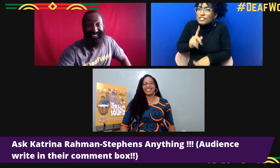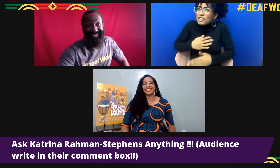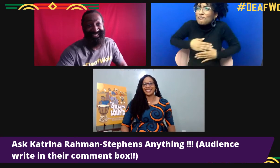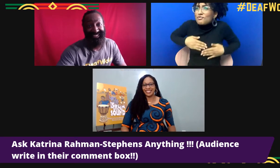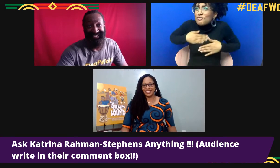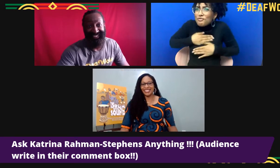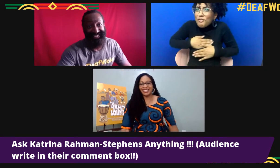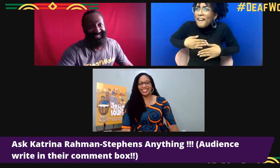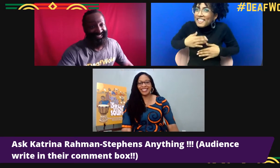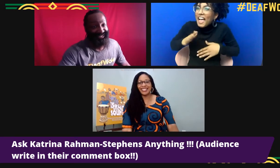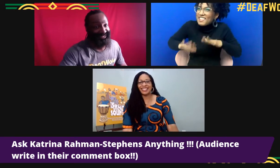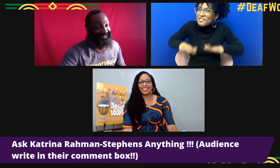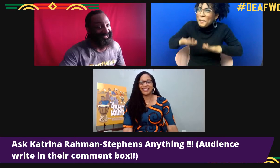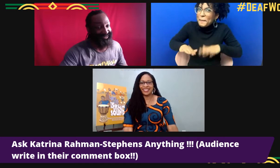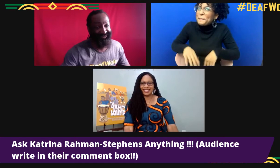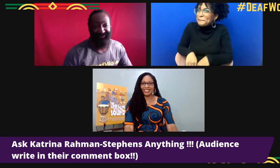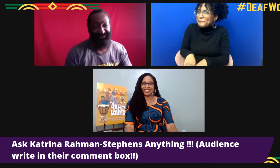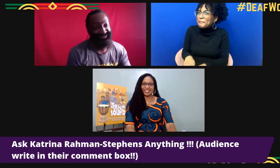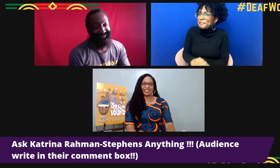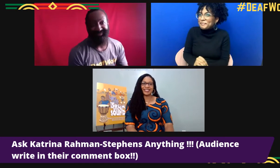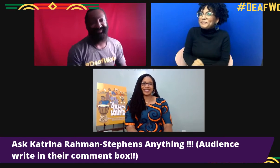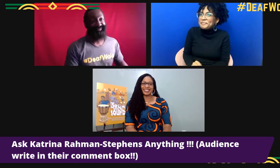experience.